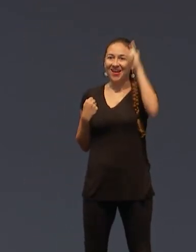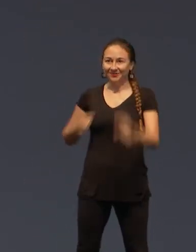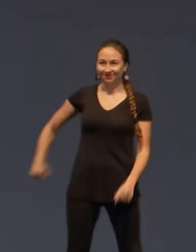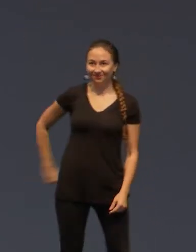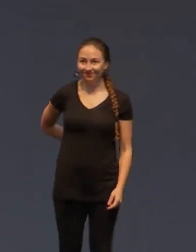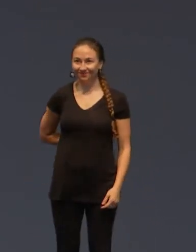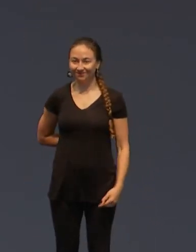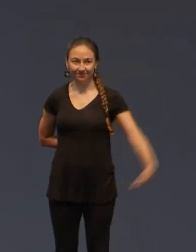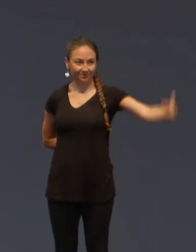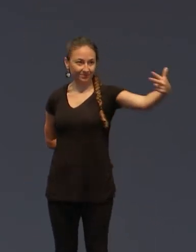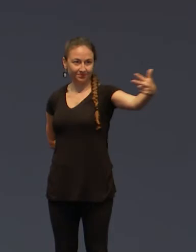I got an idea.